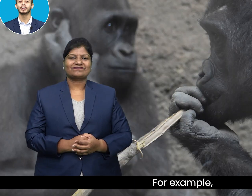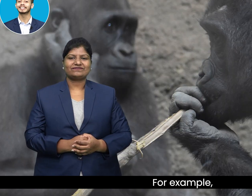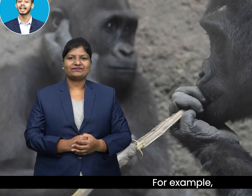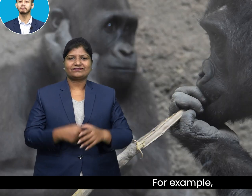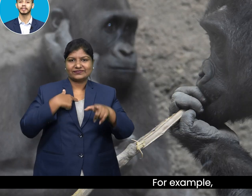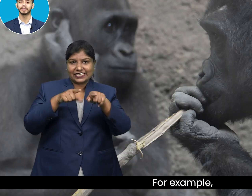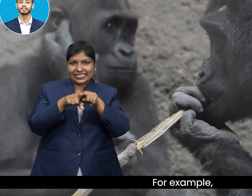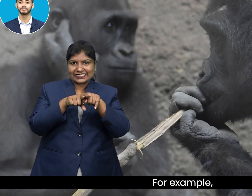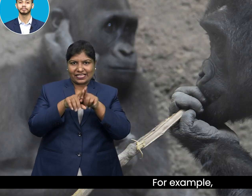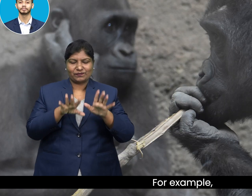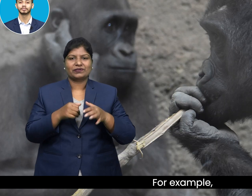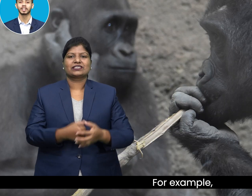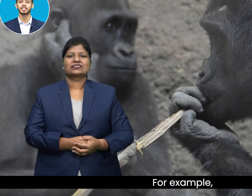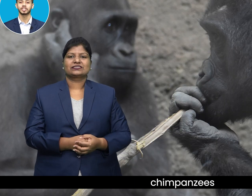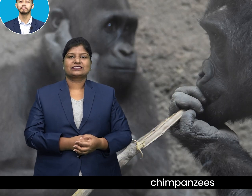For example,